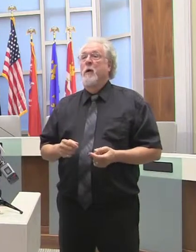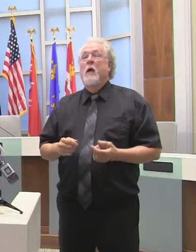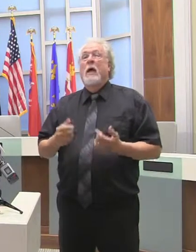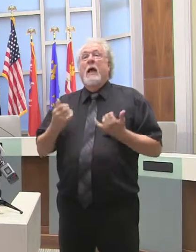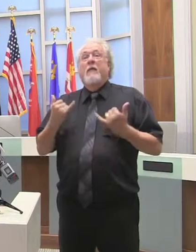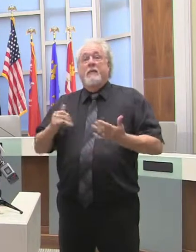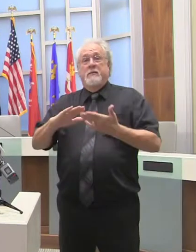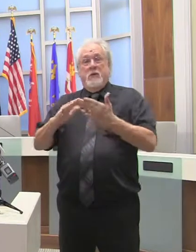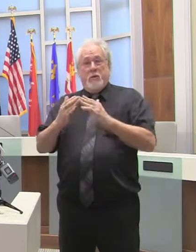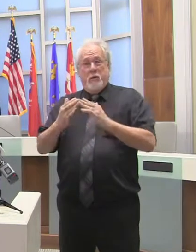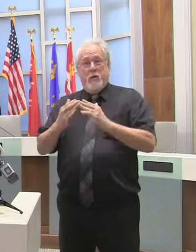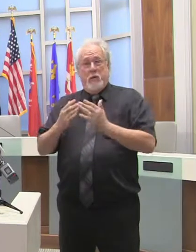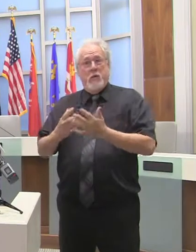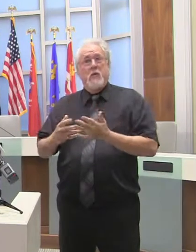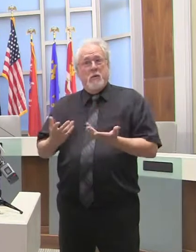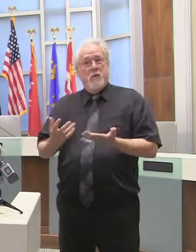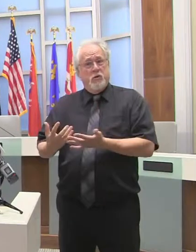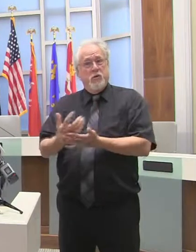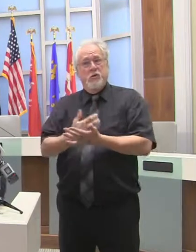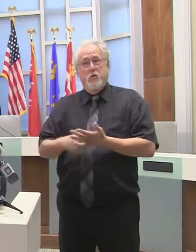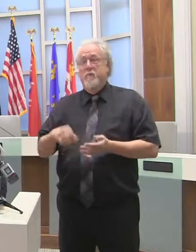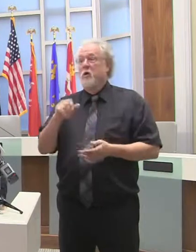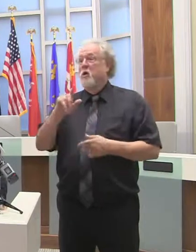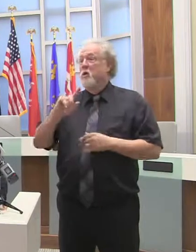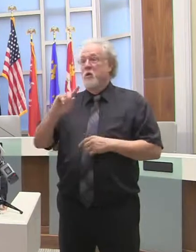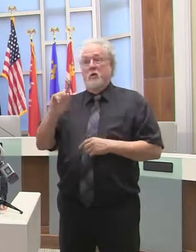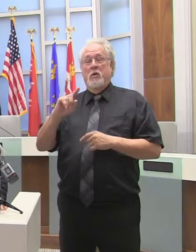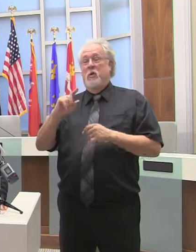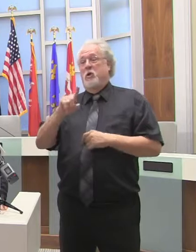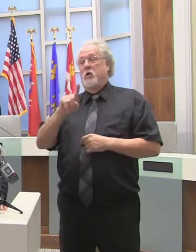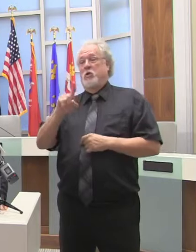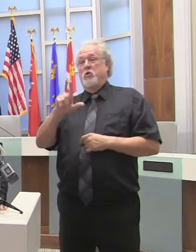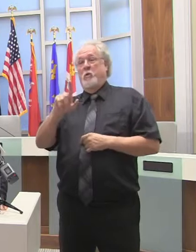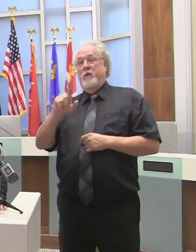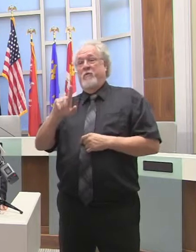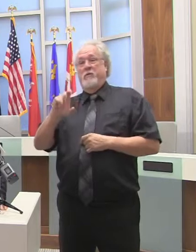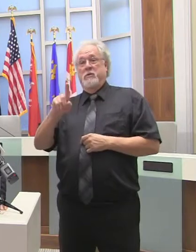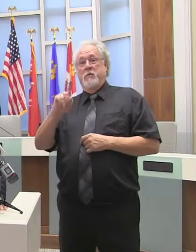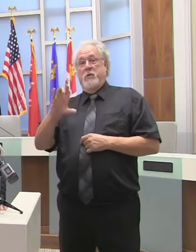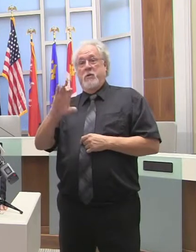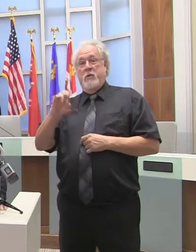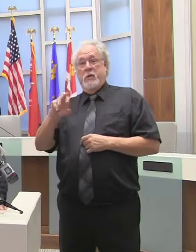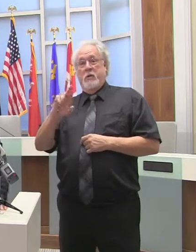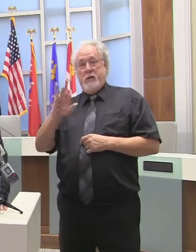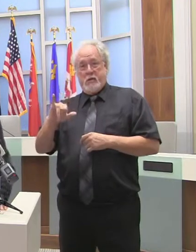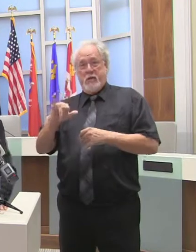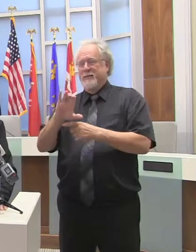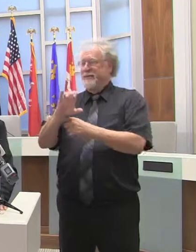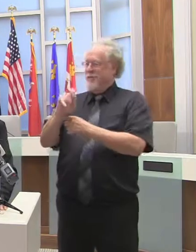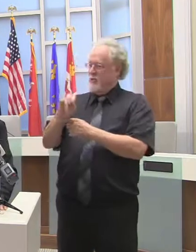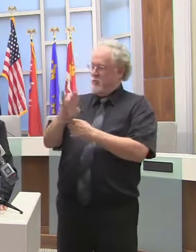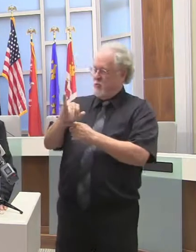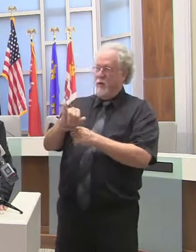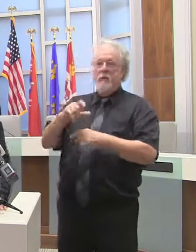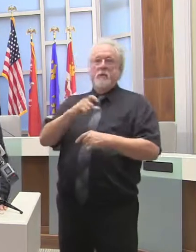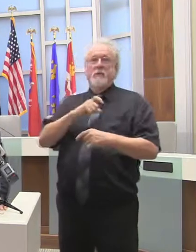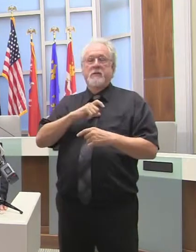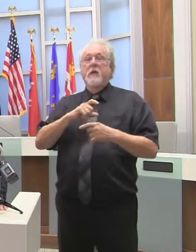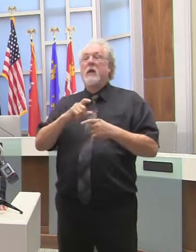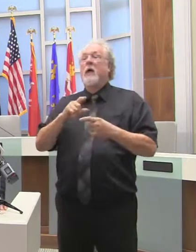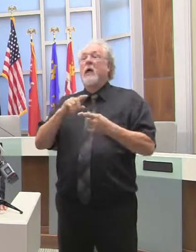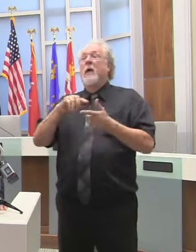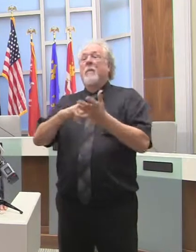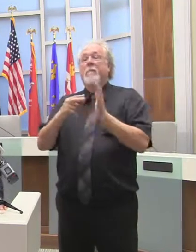This community deserves 21st century policing, which will include expanded and